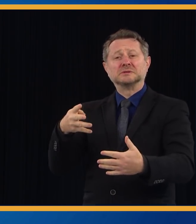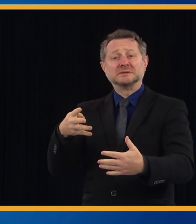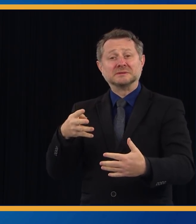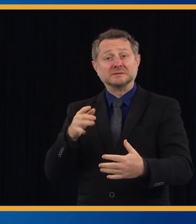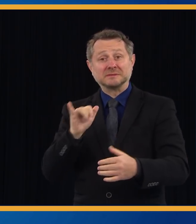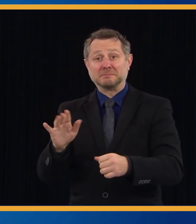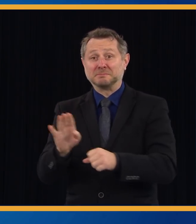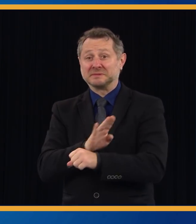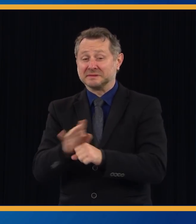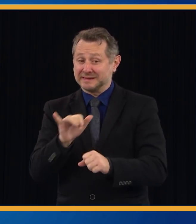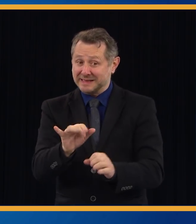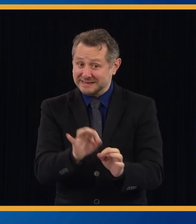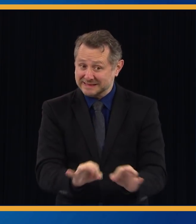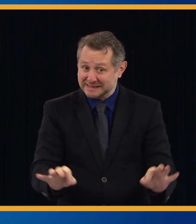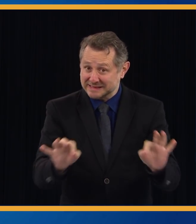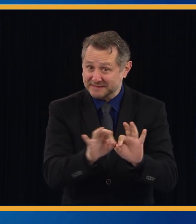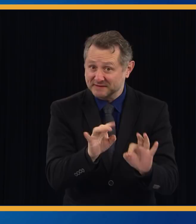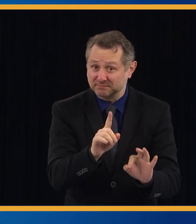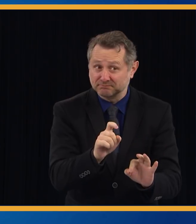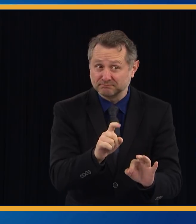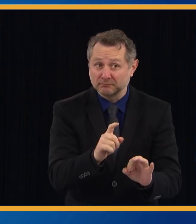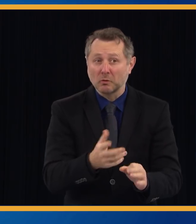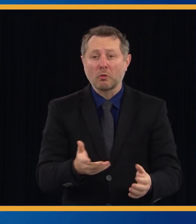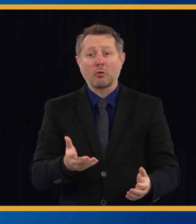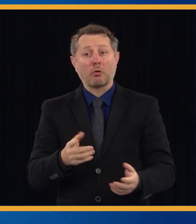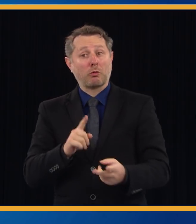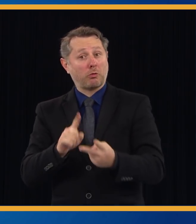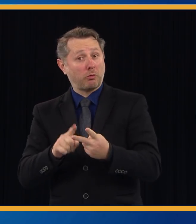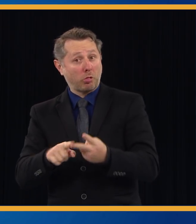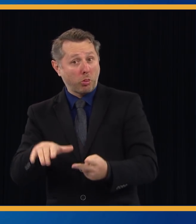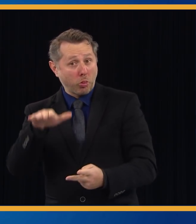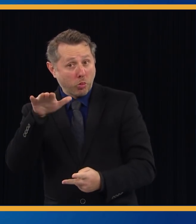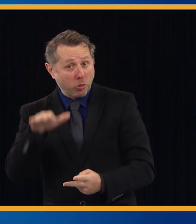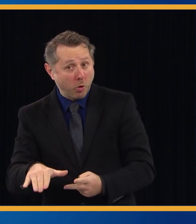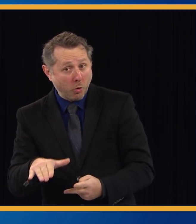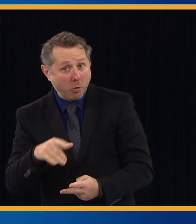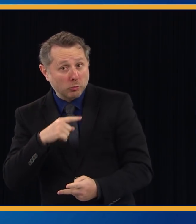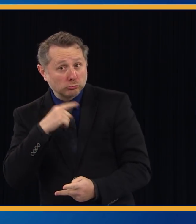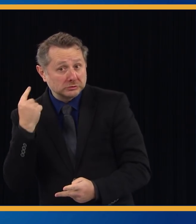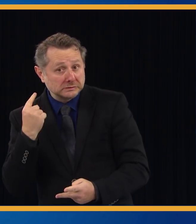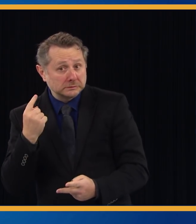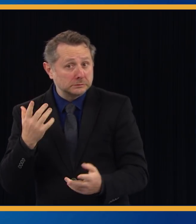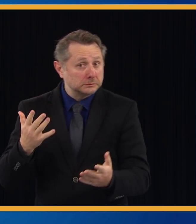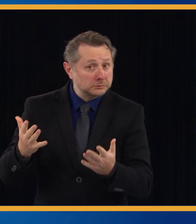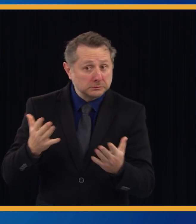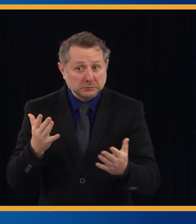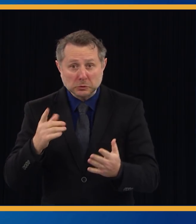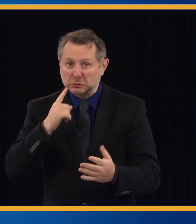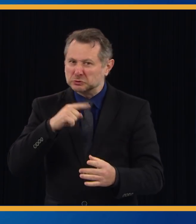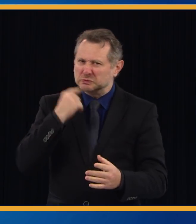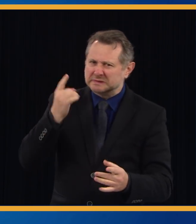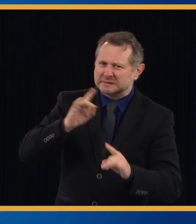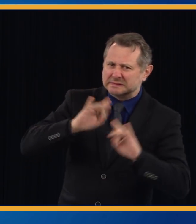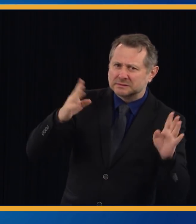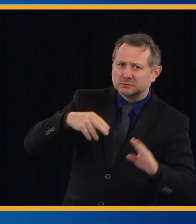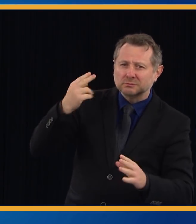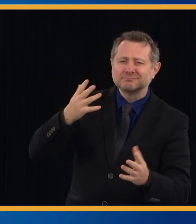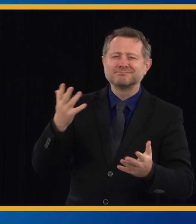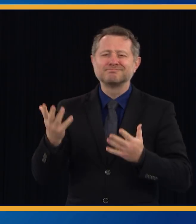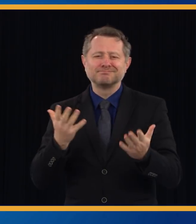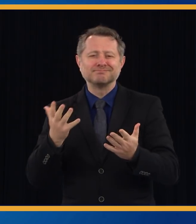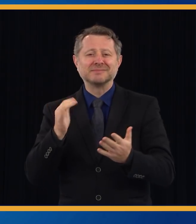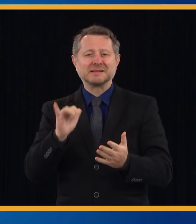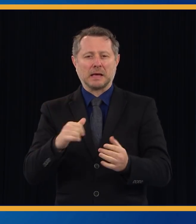that business provide? And how risky is that business? If you reopen that business, how